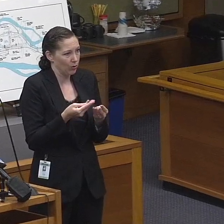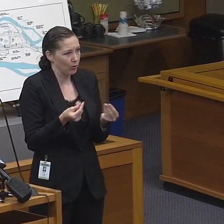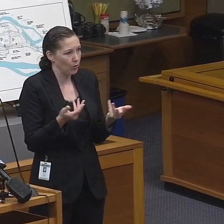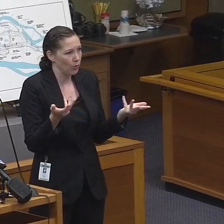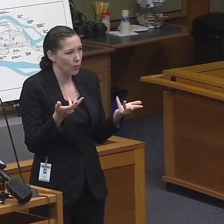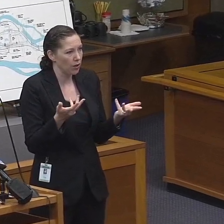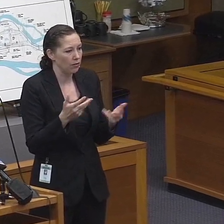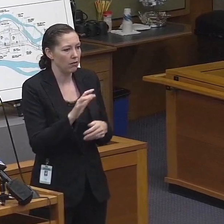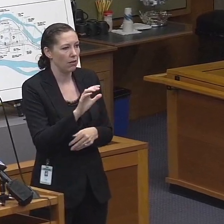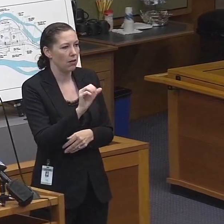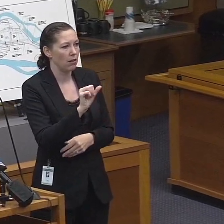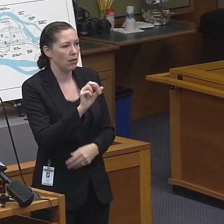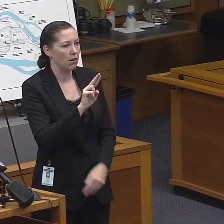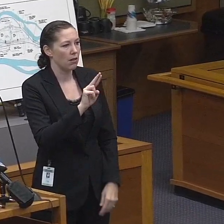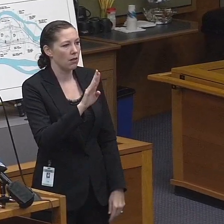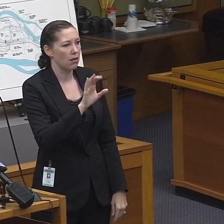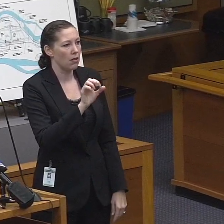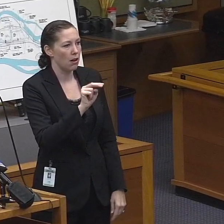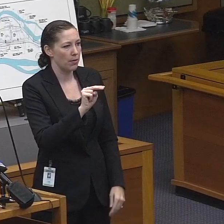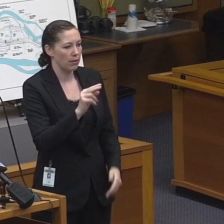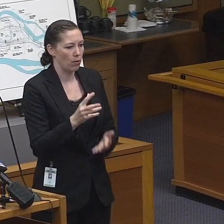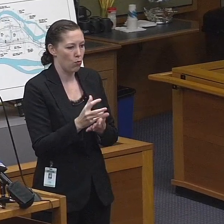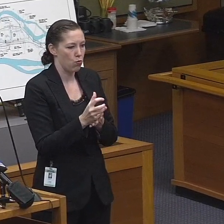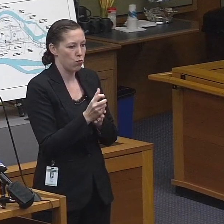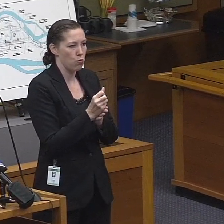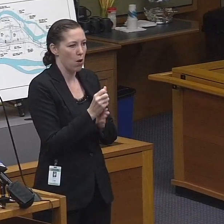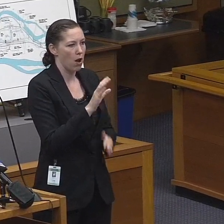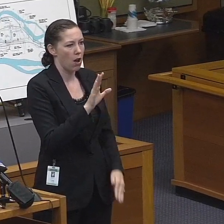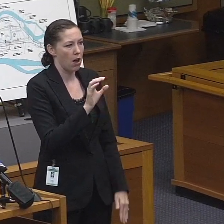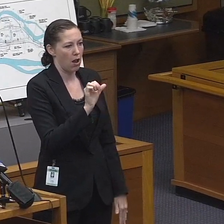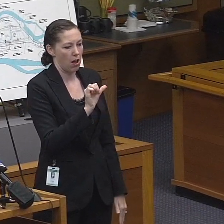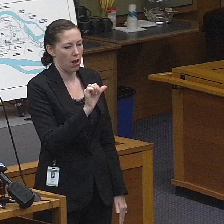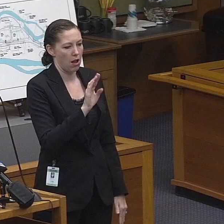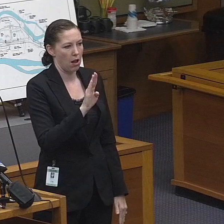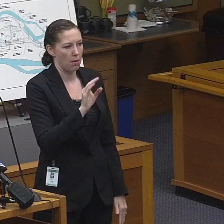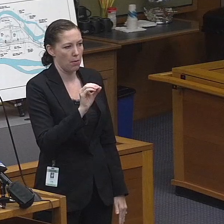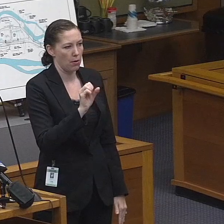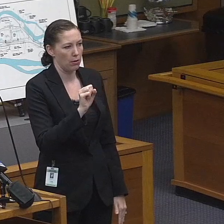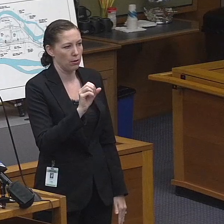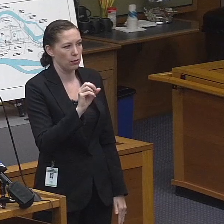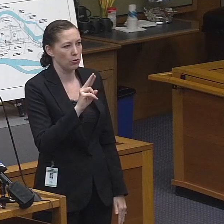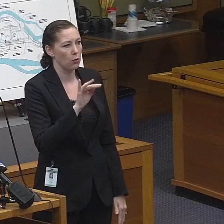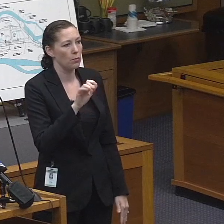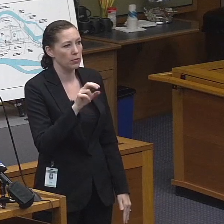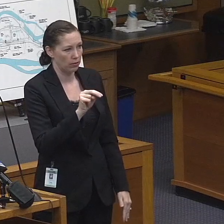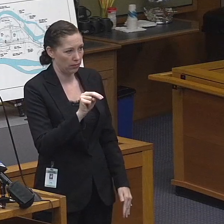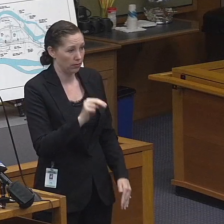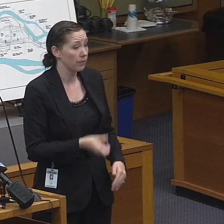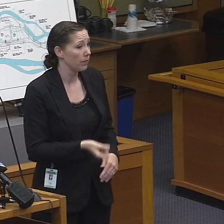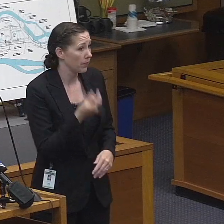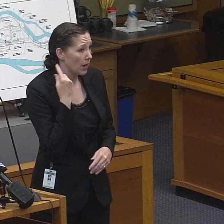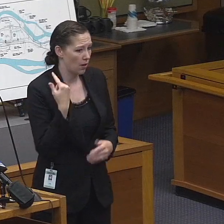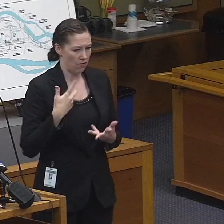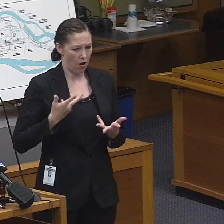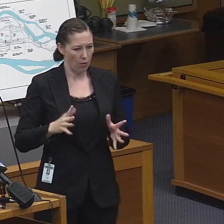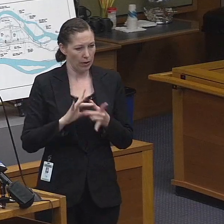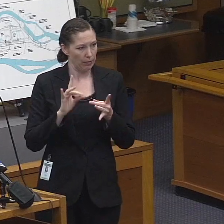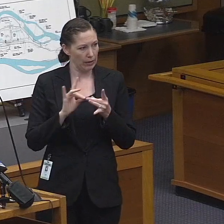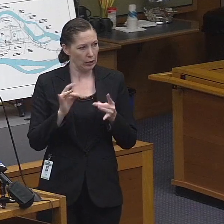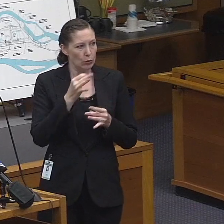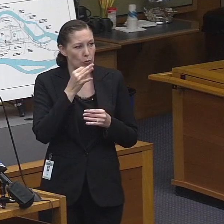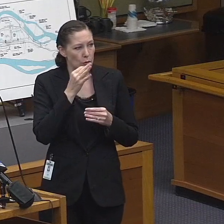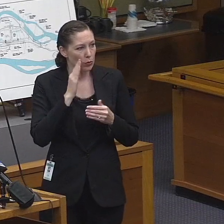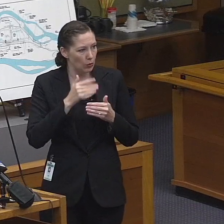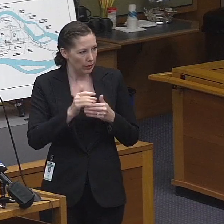carbon adsorption of algal toxins. This is something we can implement here, as was stated earlier, here in the coming